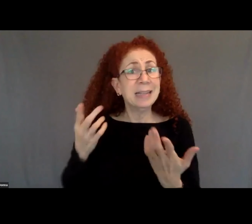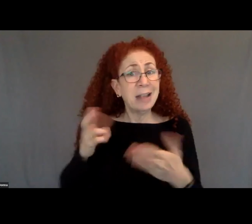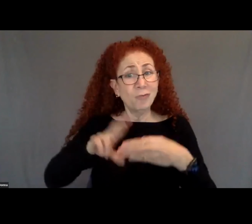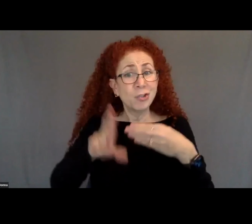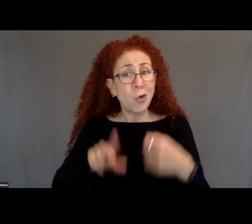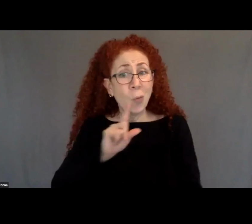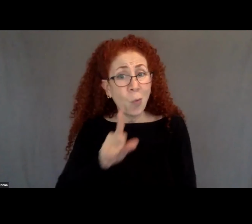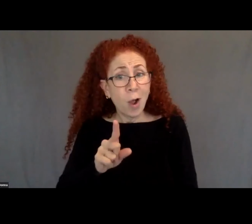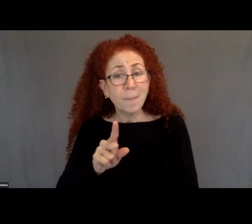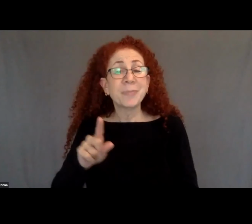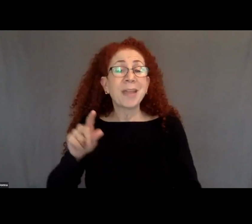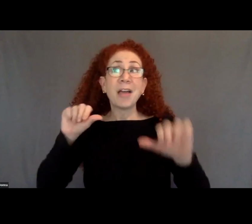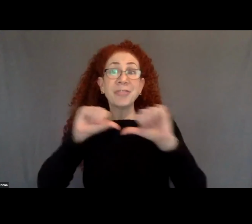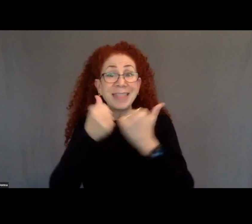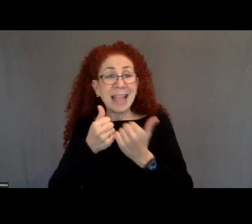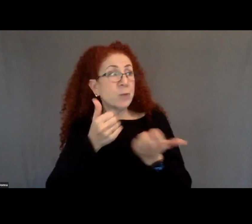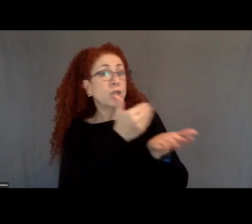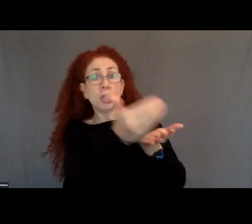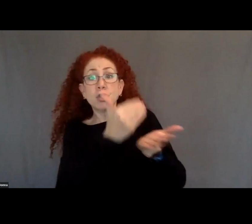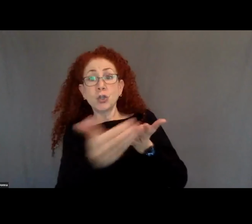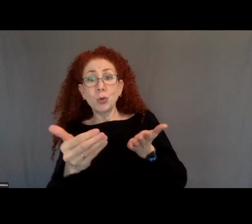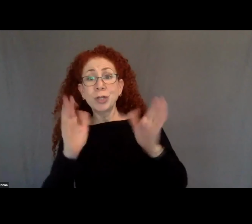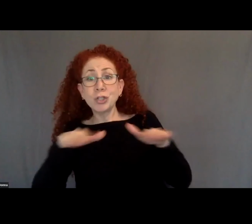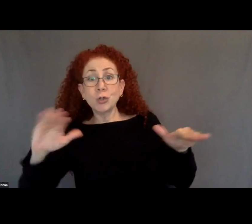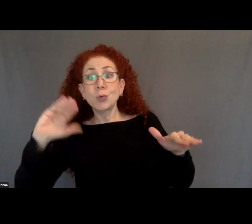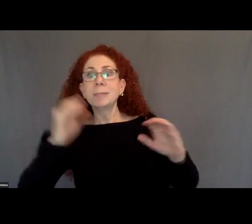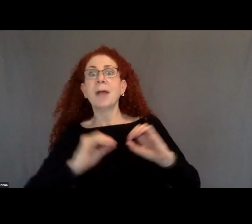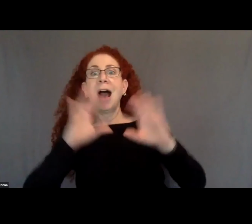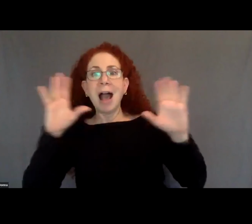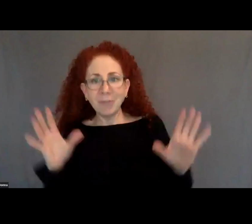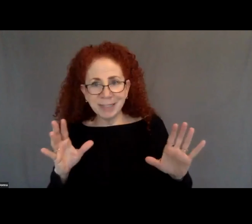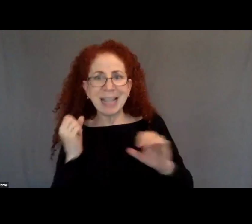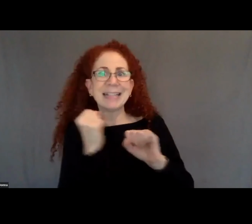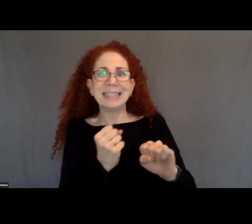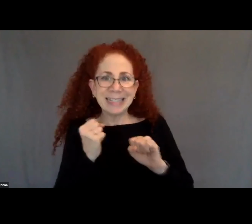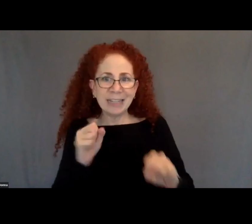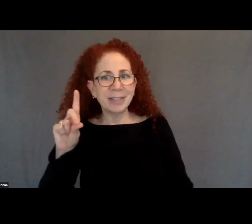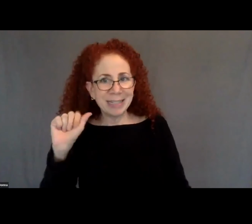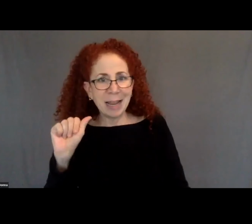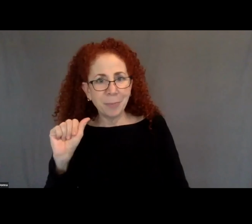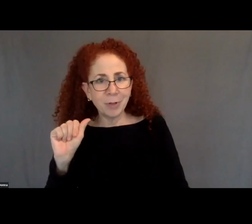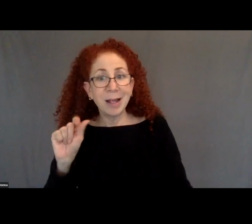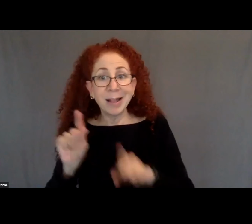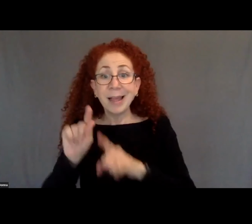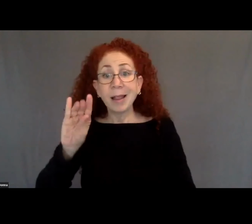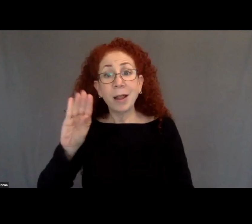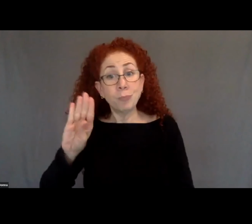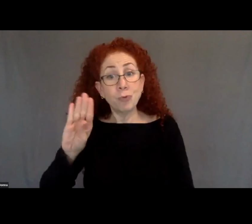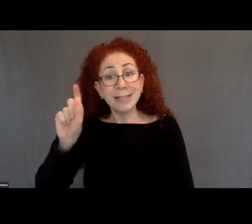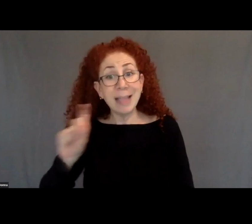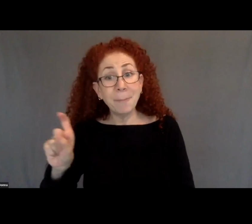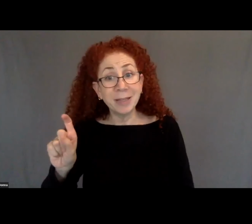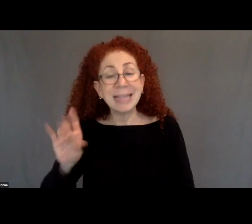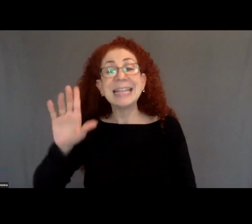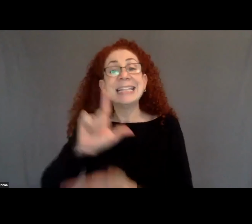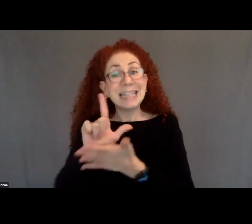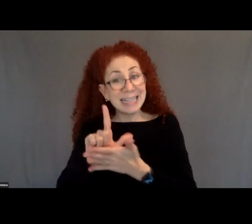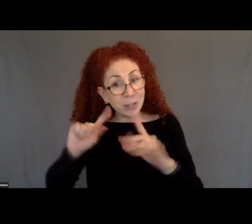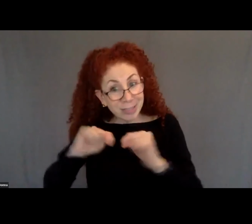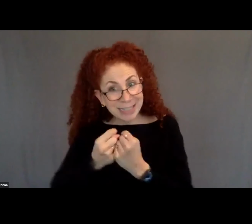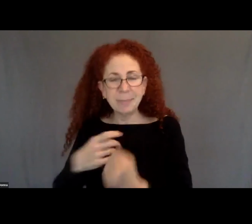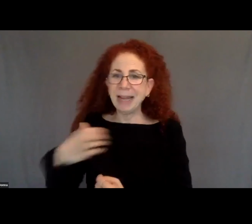was that the agency was excluding children who seemed obviously and significantly disabled, like Brian Zebley. So his legal team contested